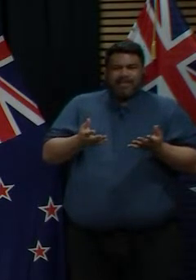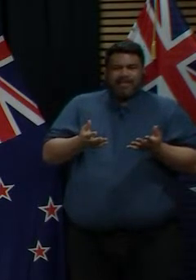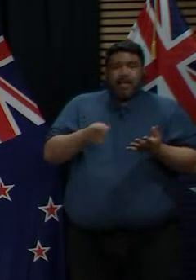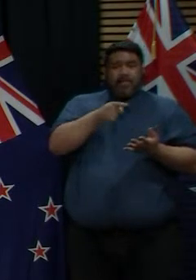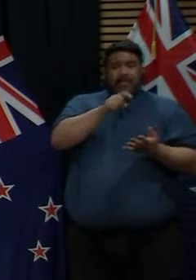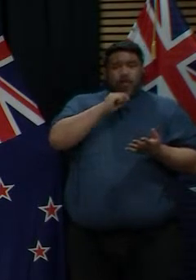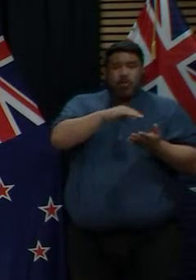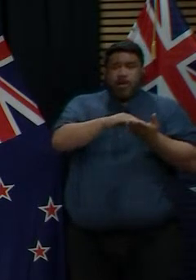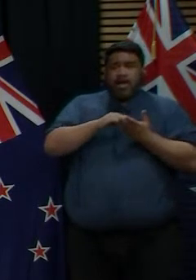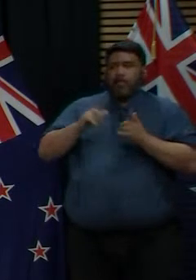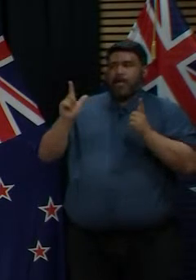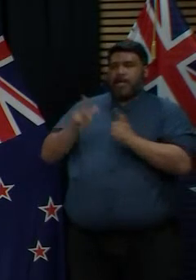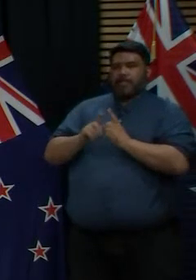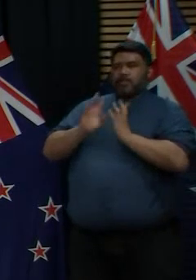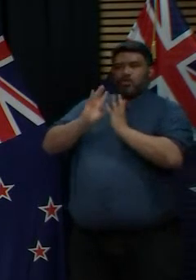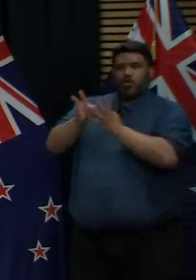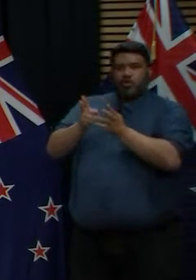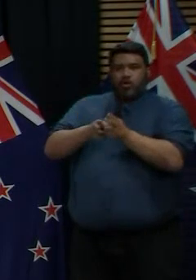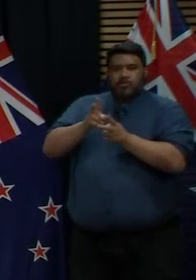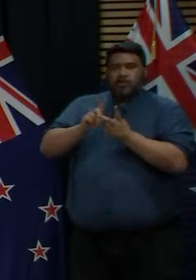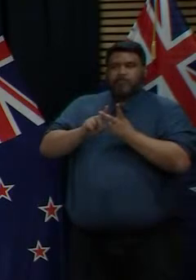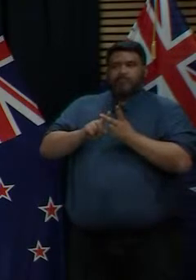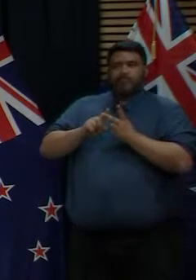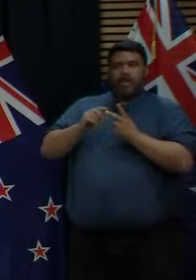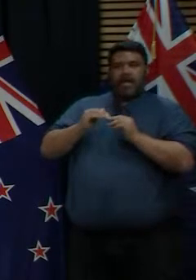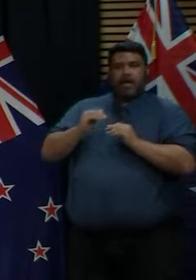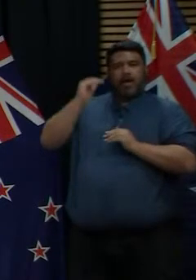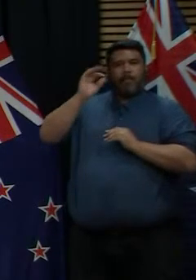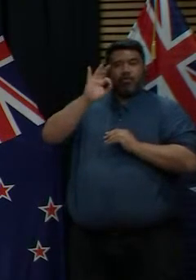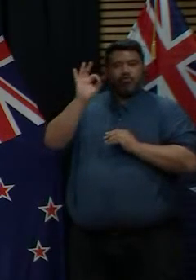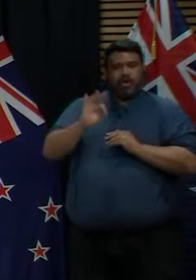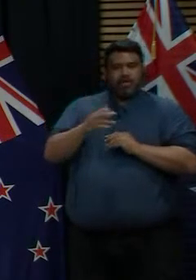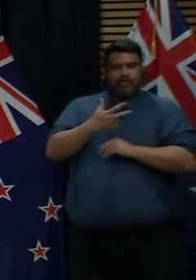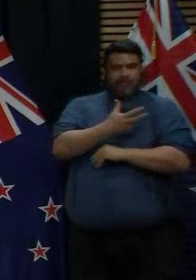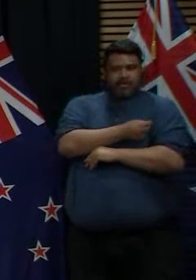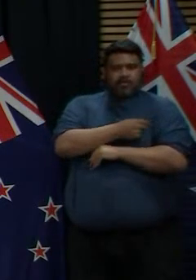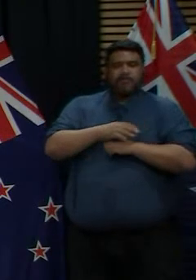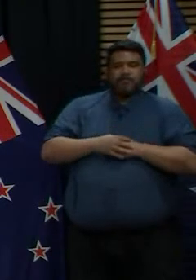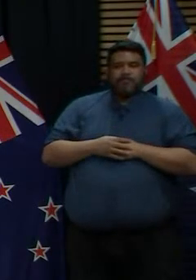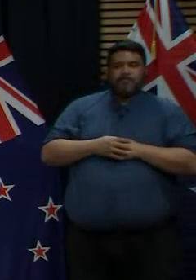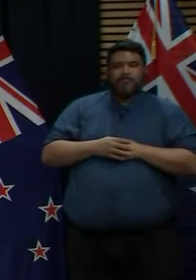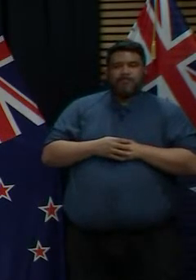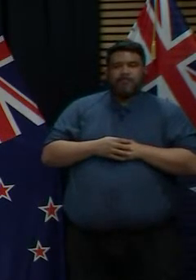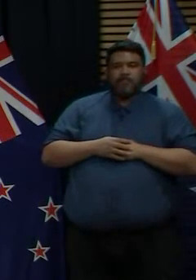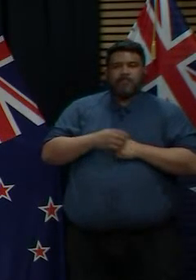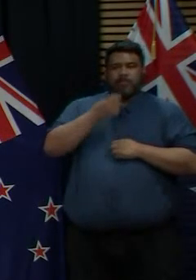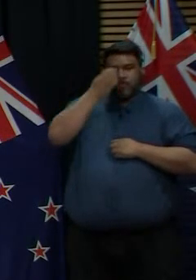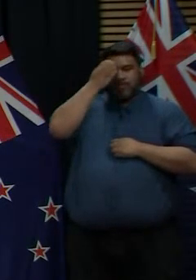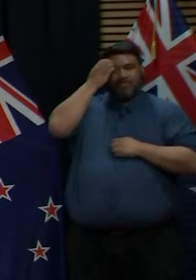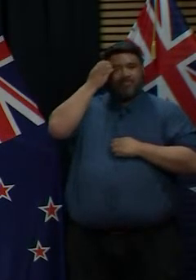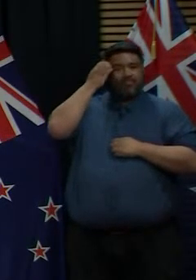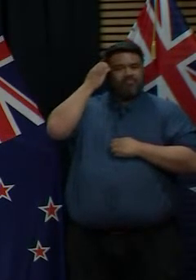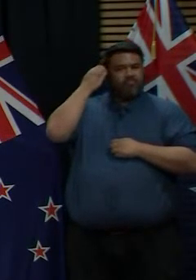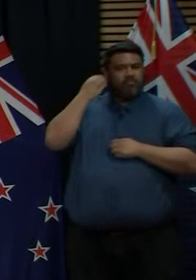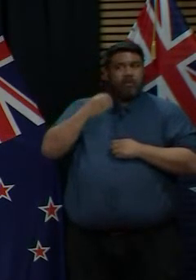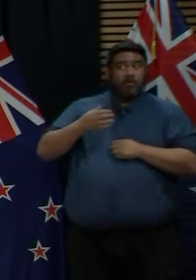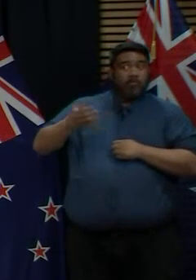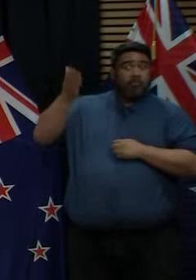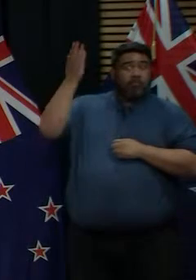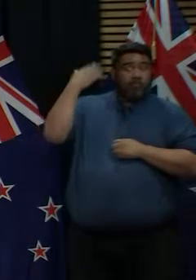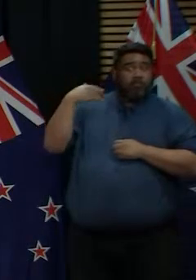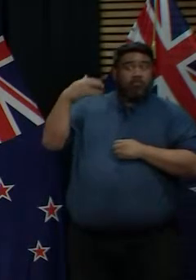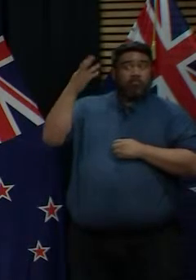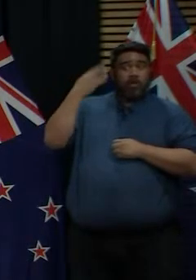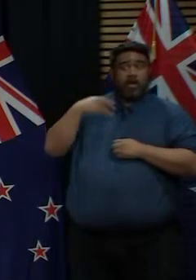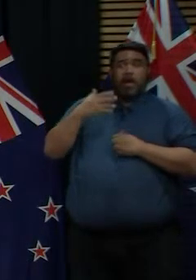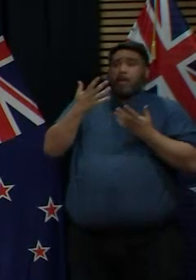and those hospitalisations. And I'll finish with, again, just reminding everyone, I got modelling much, much worse than this, much, much more dire